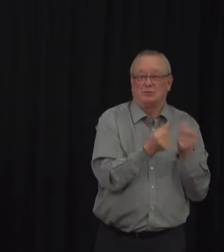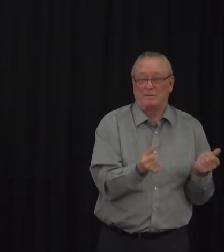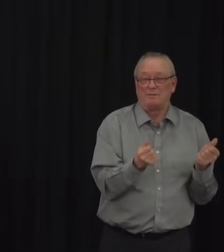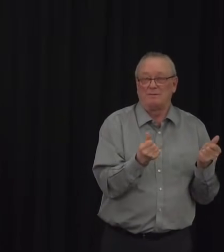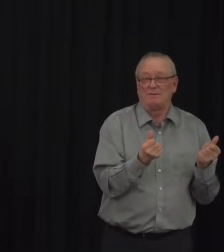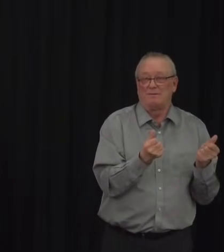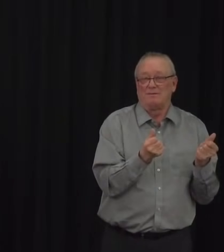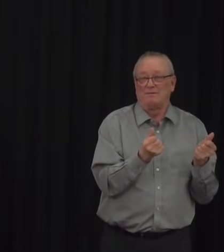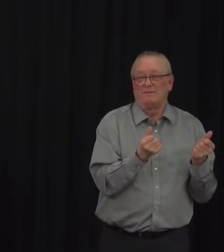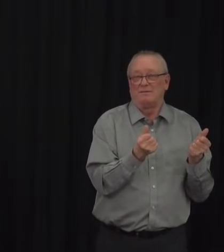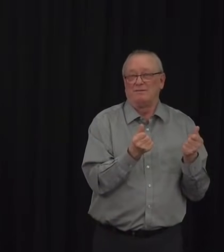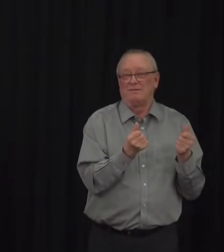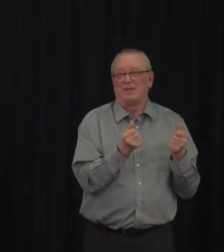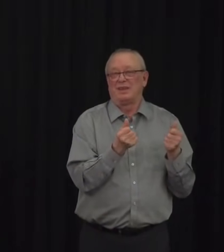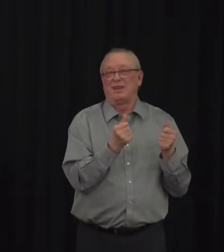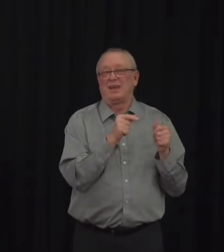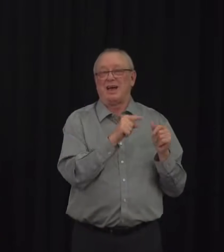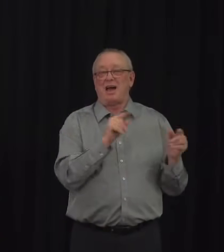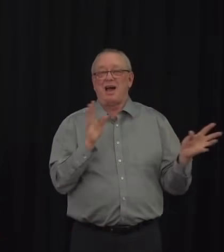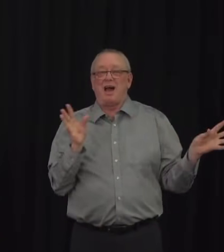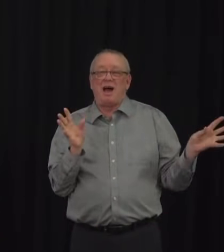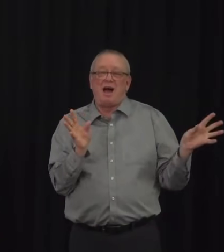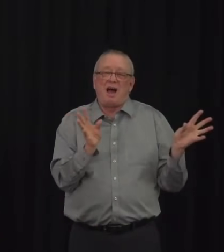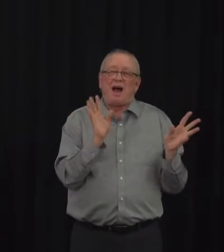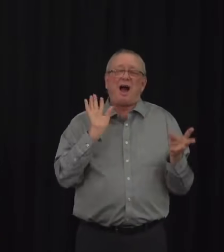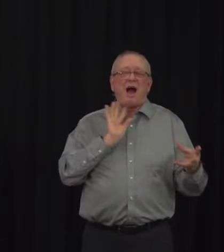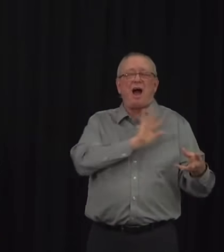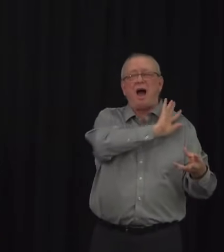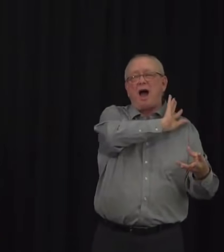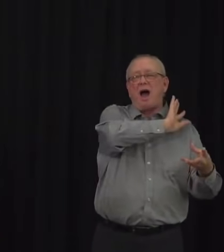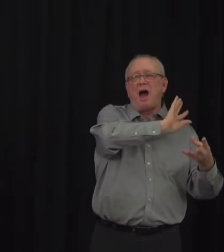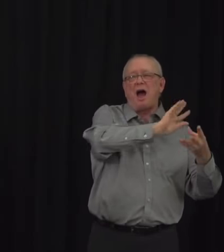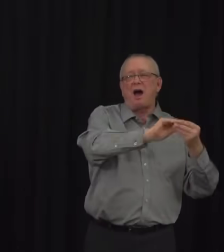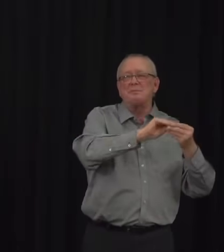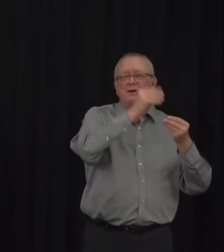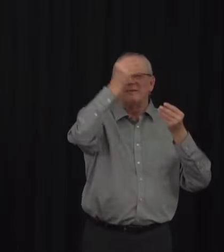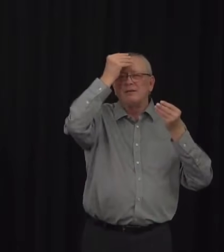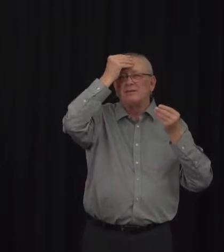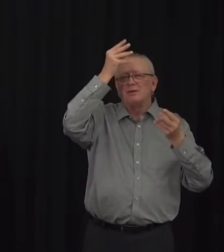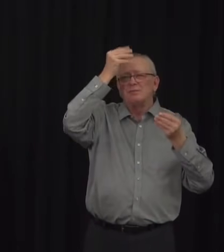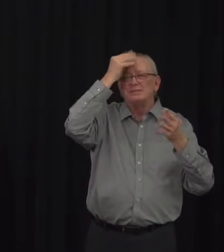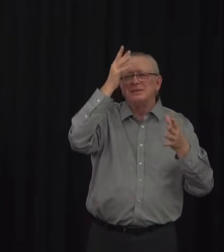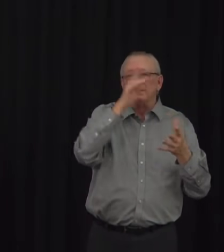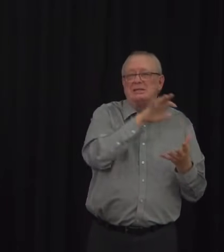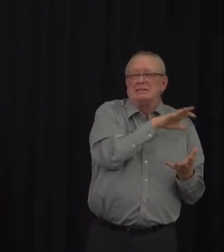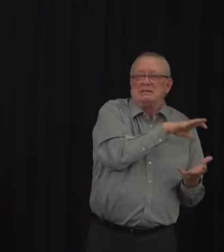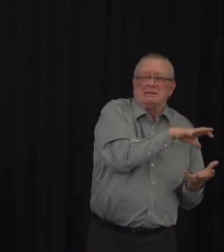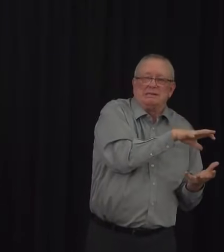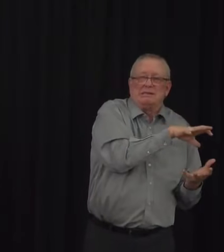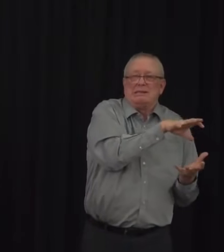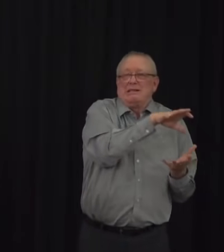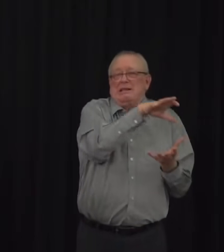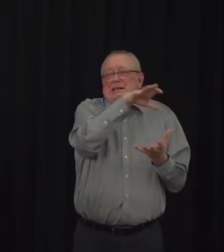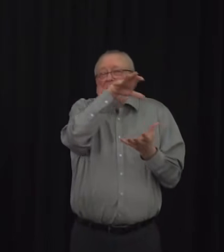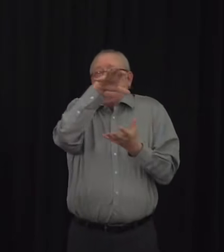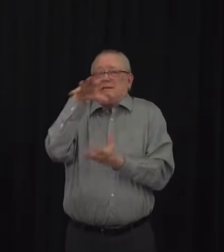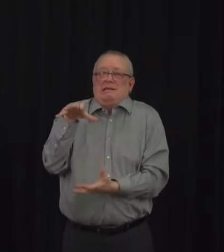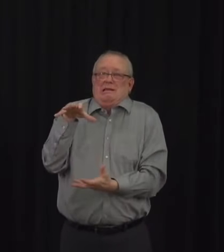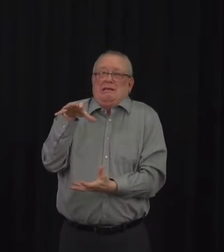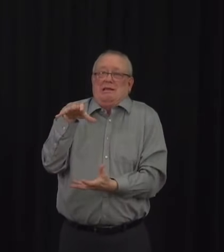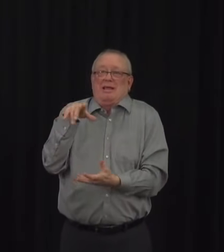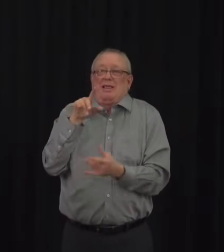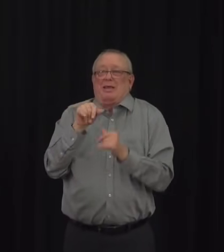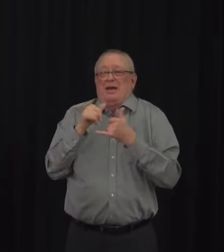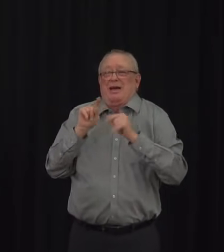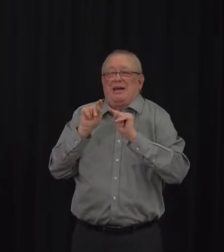to take all of the information that came kind of in one big bolus through that pipeline and allocate it to the appropriate dates. So